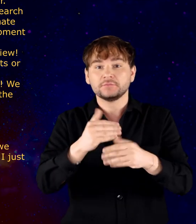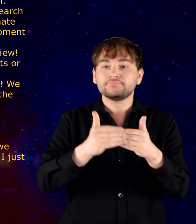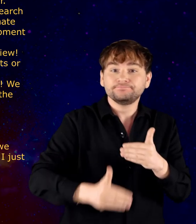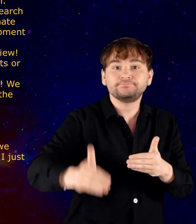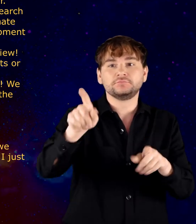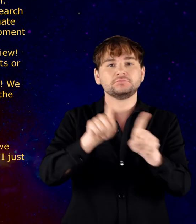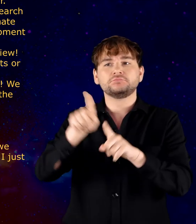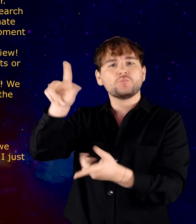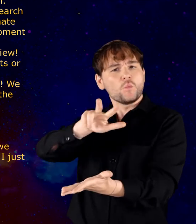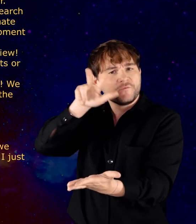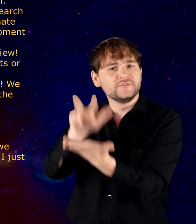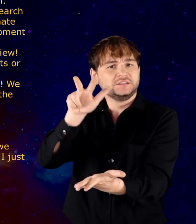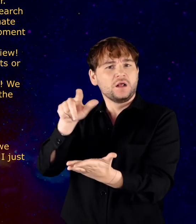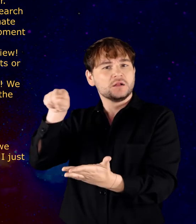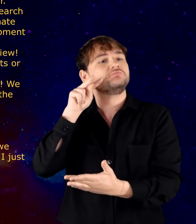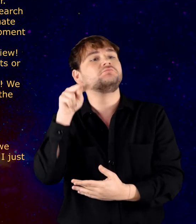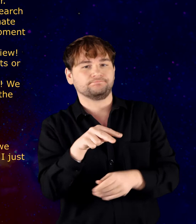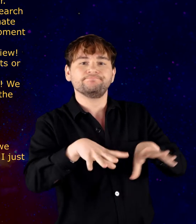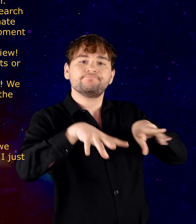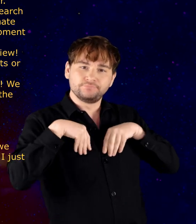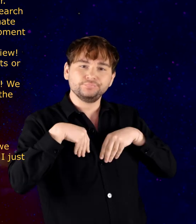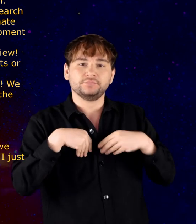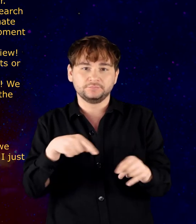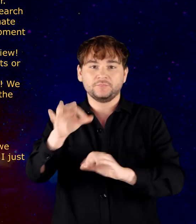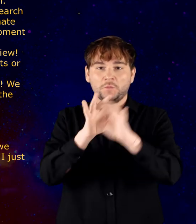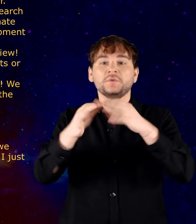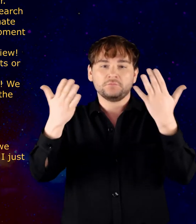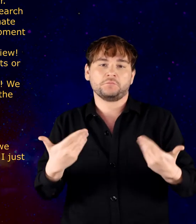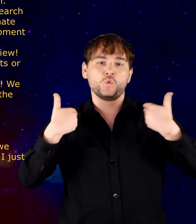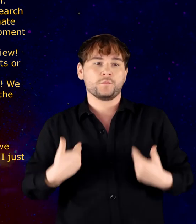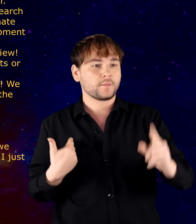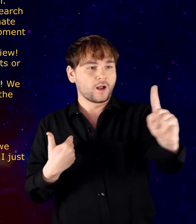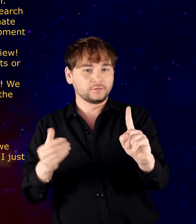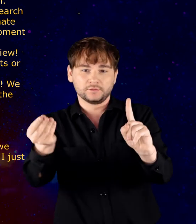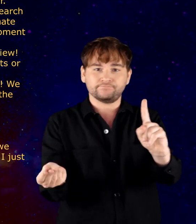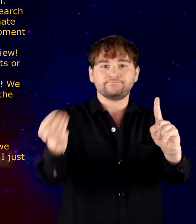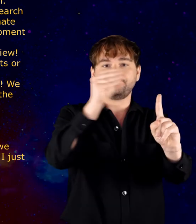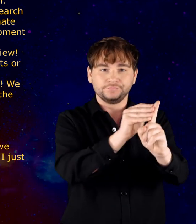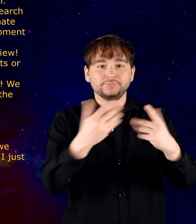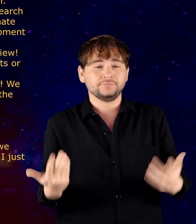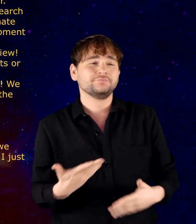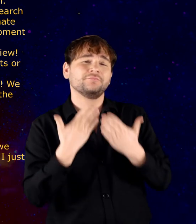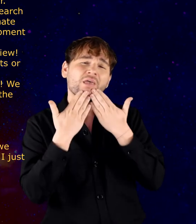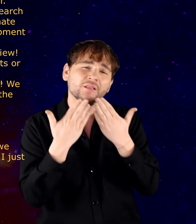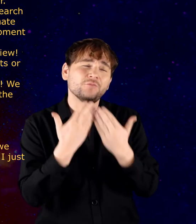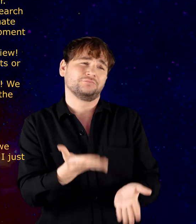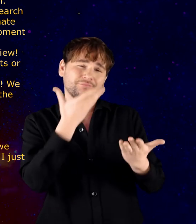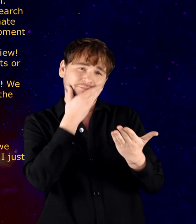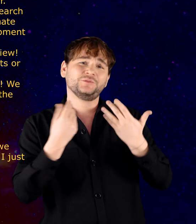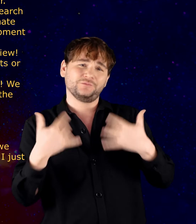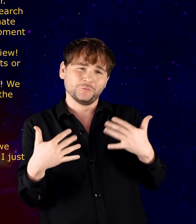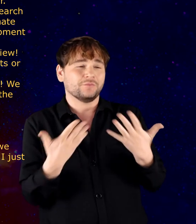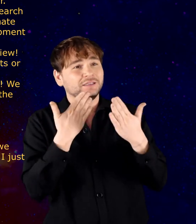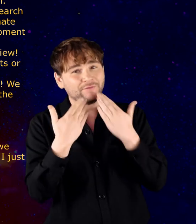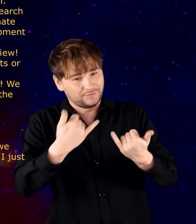that it'll take about 6 months before the first antibody can go into man, approved by the regulatory